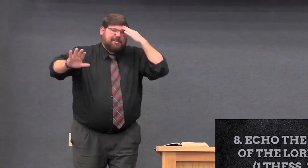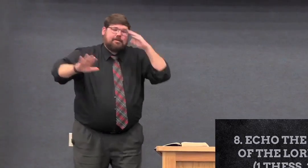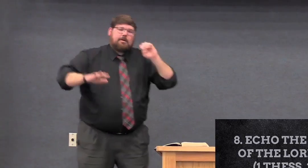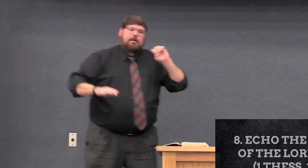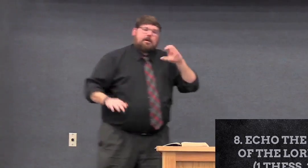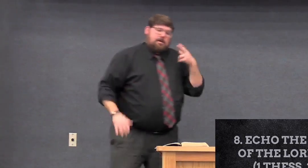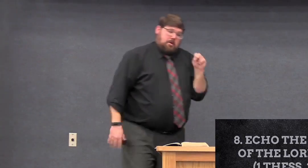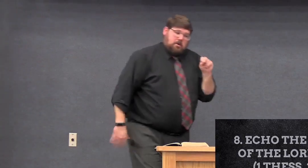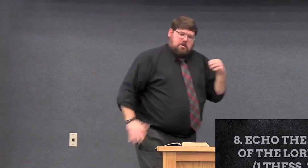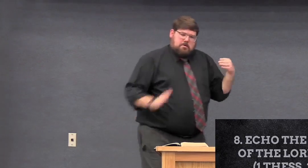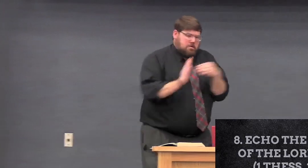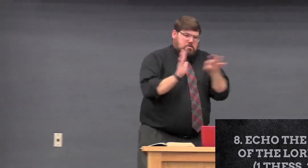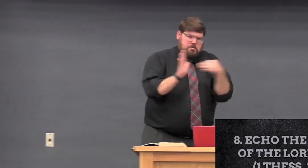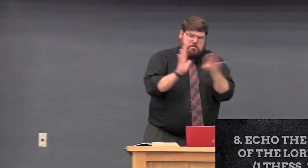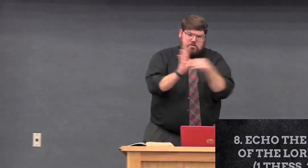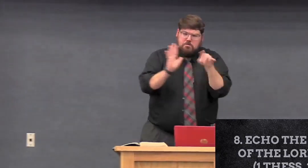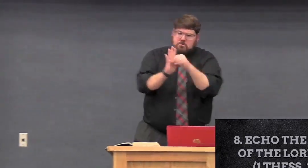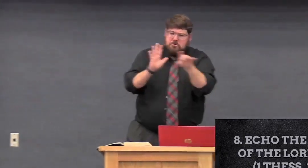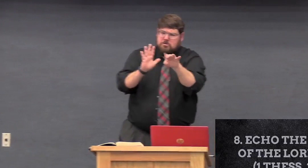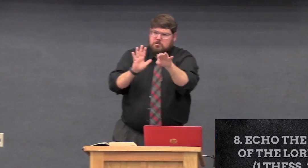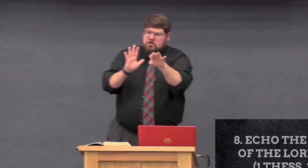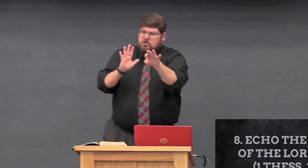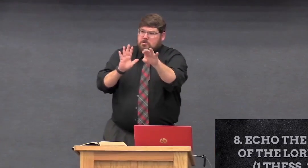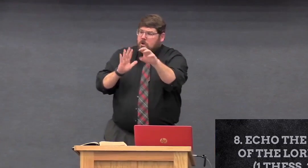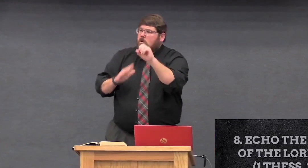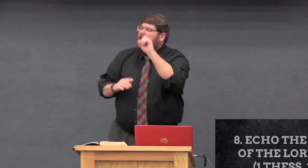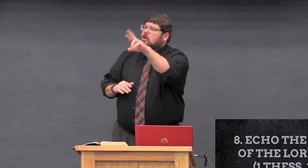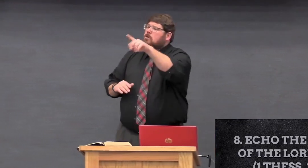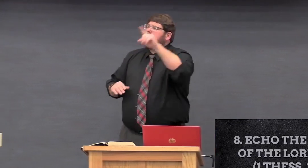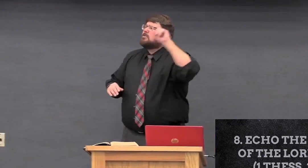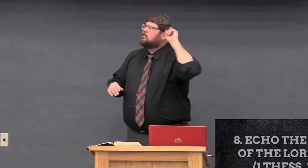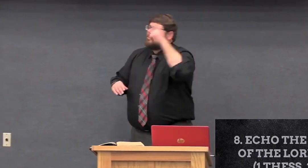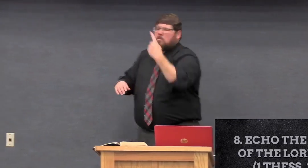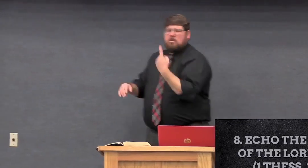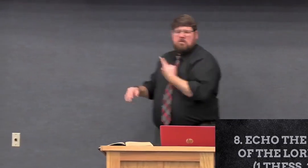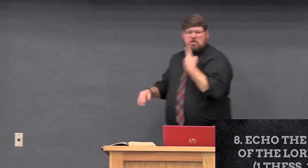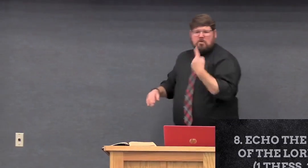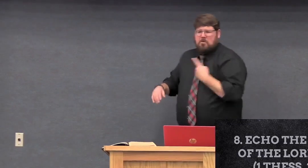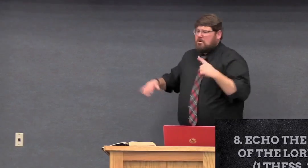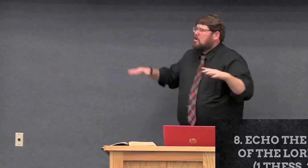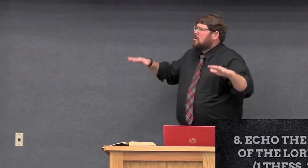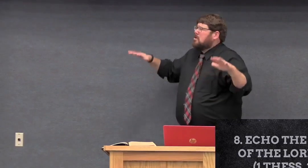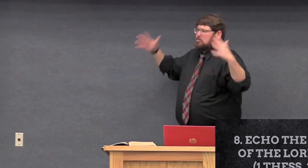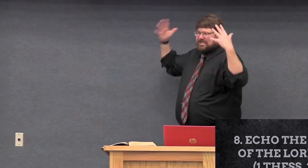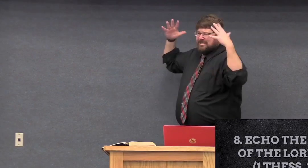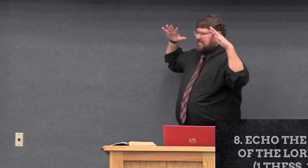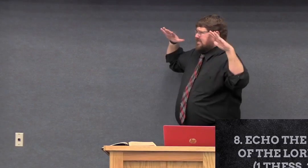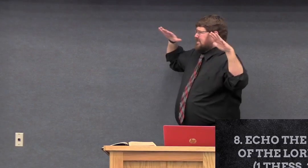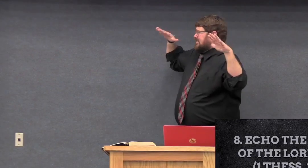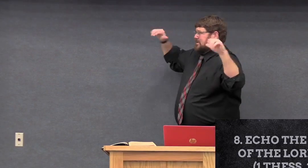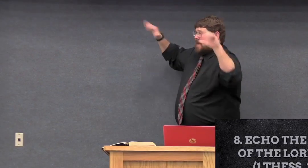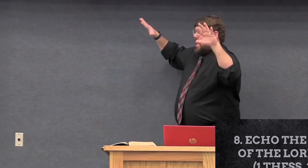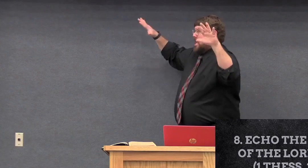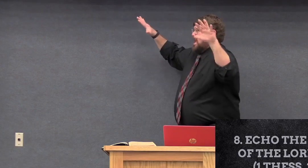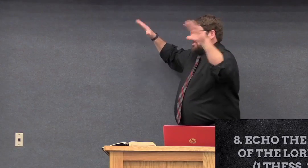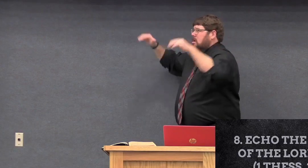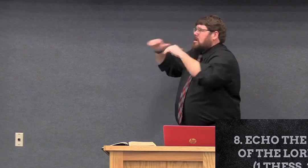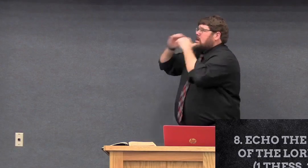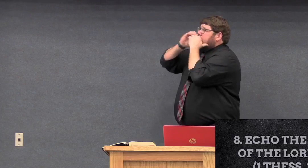space, and, you know, there's an echo, right? That sound bounces back and forth. Or if you're alone out in a forest and